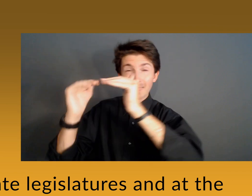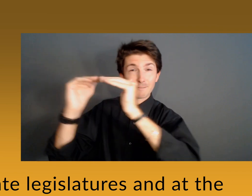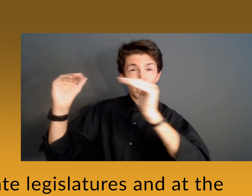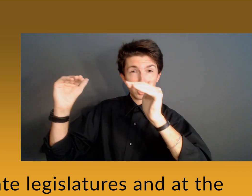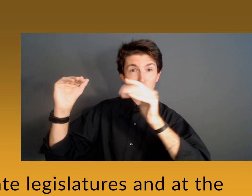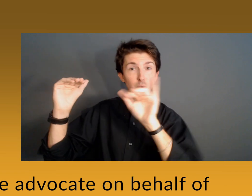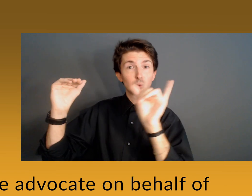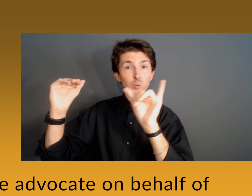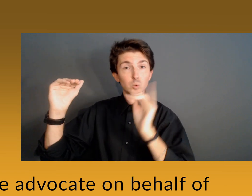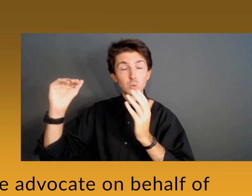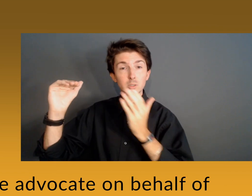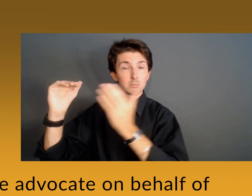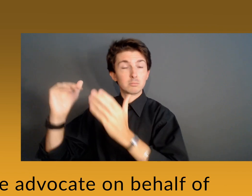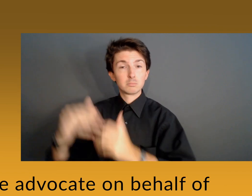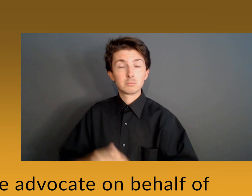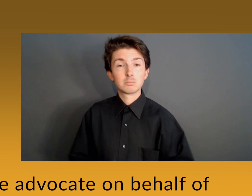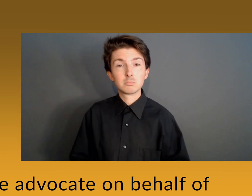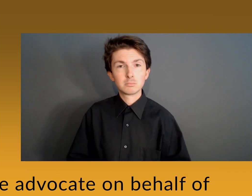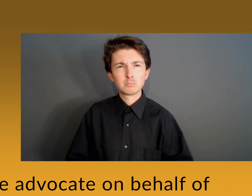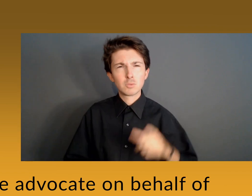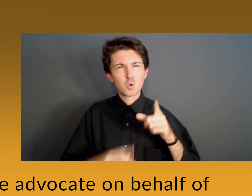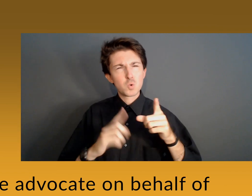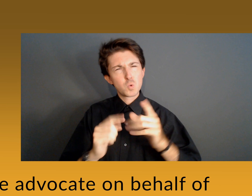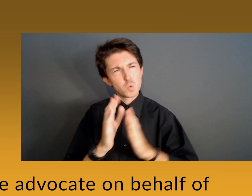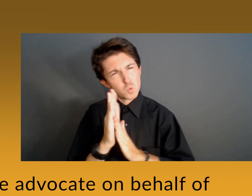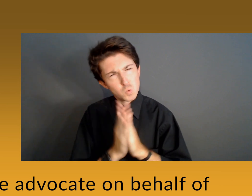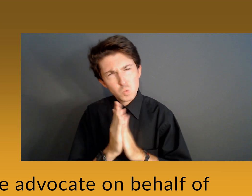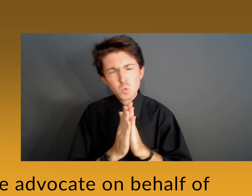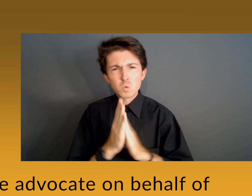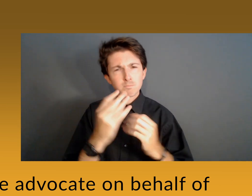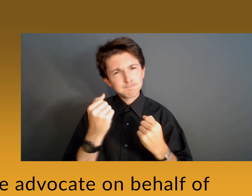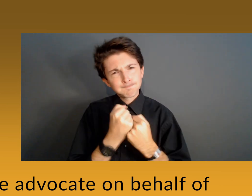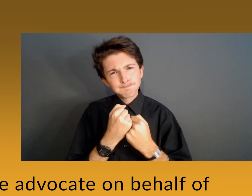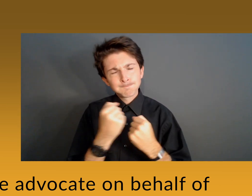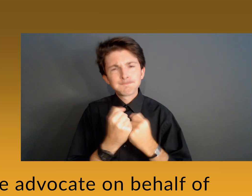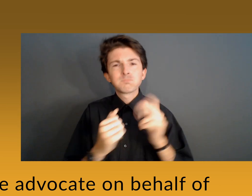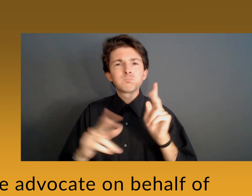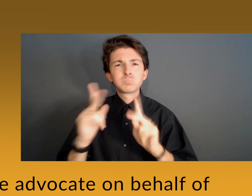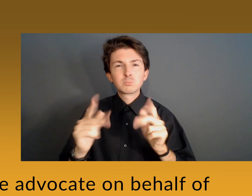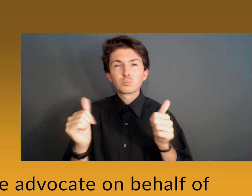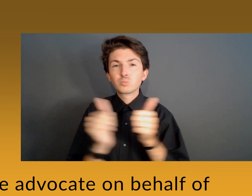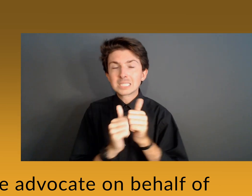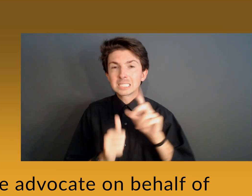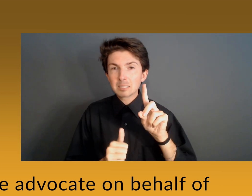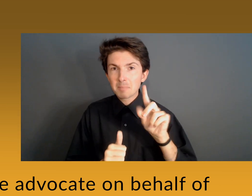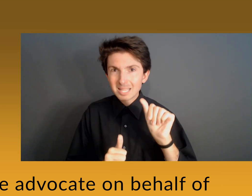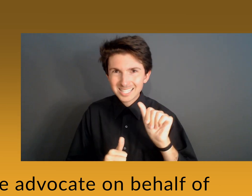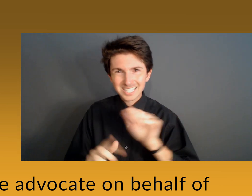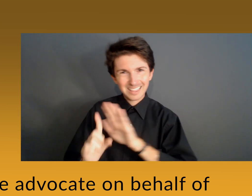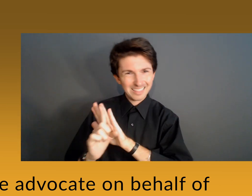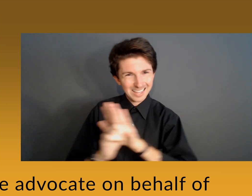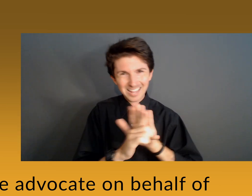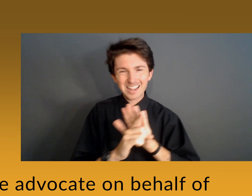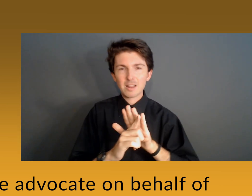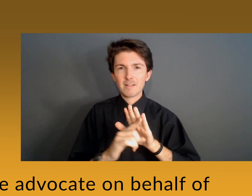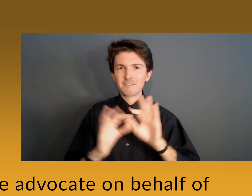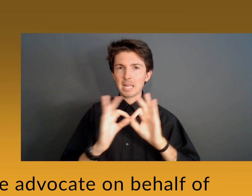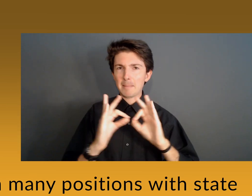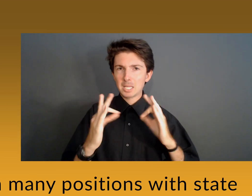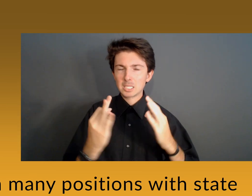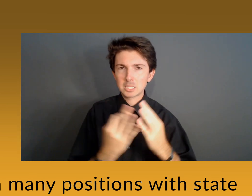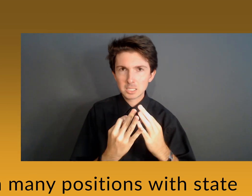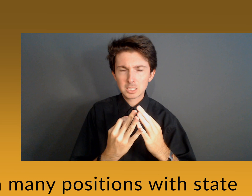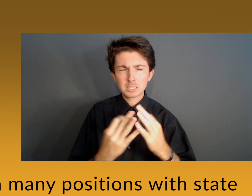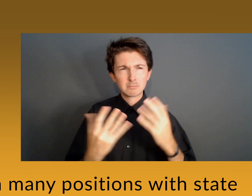government level. She is a passionate advocate on behalf of people with disabilities and their